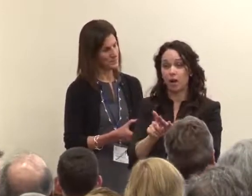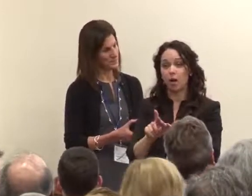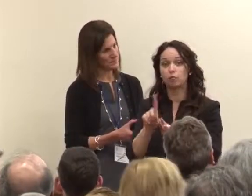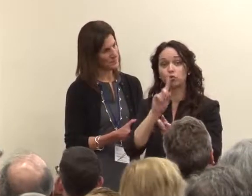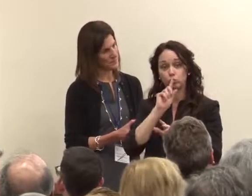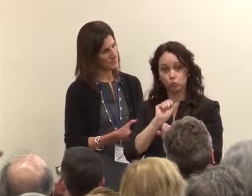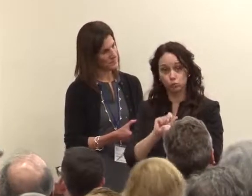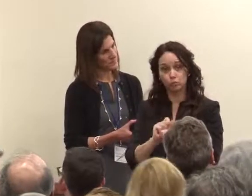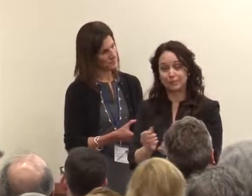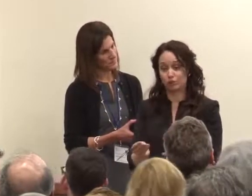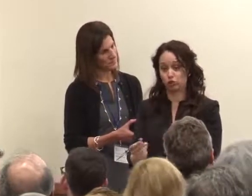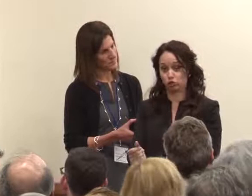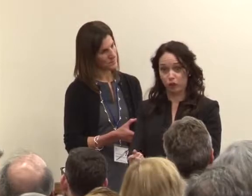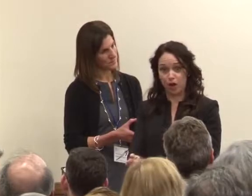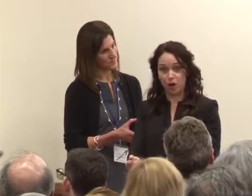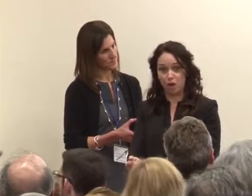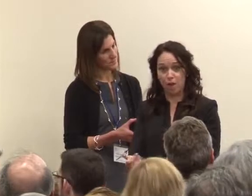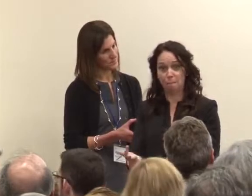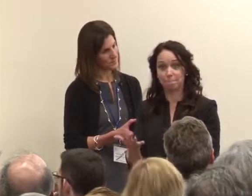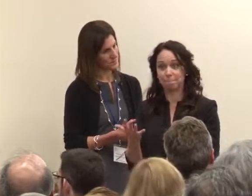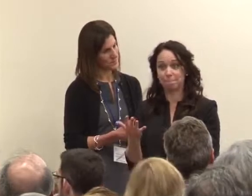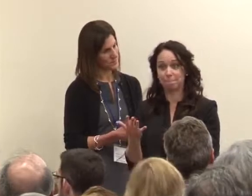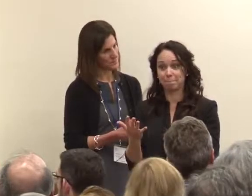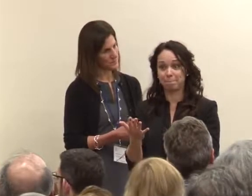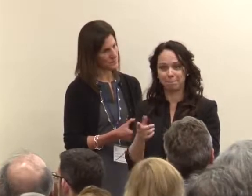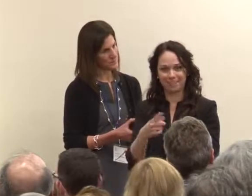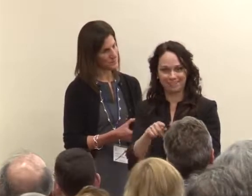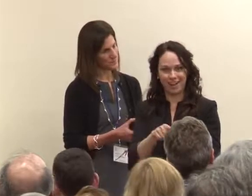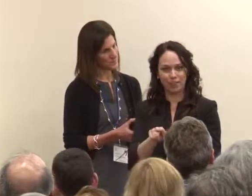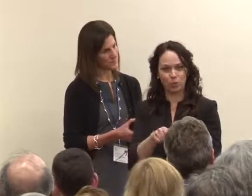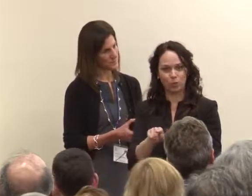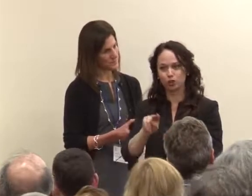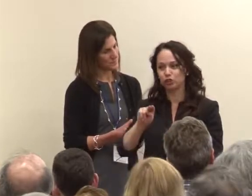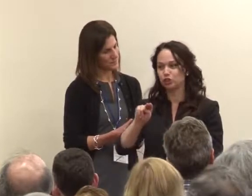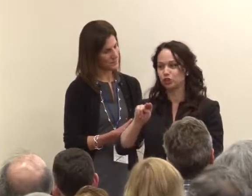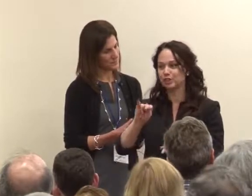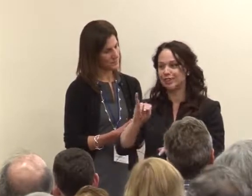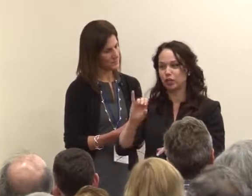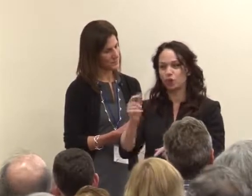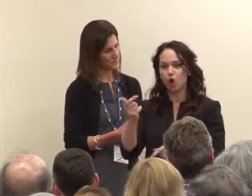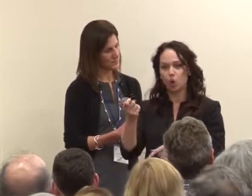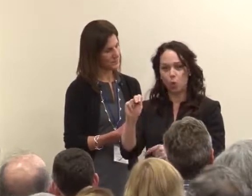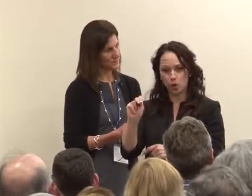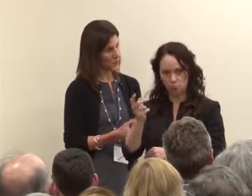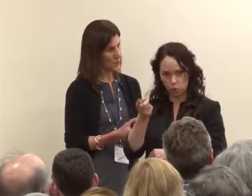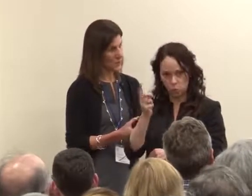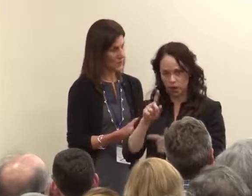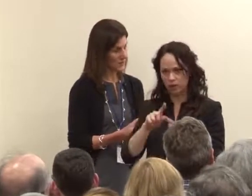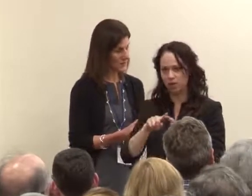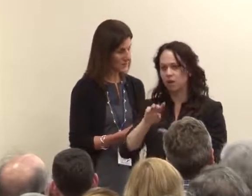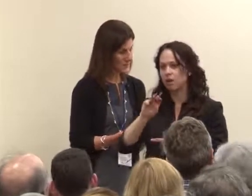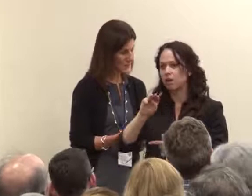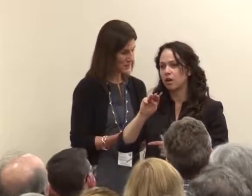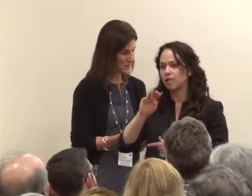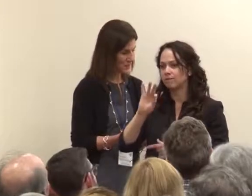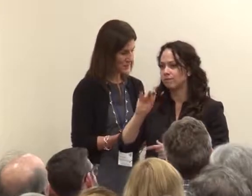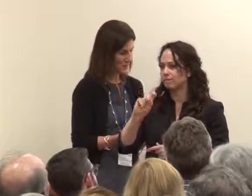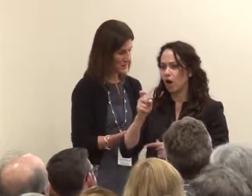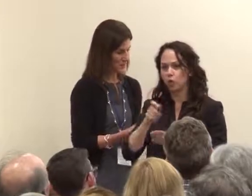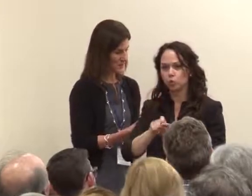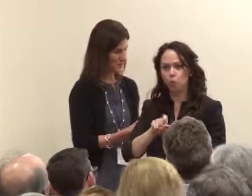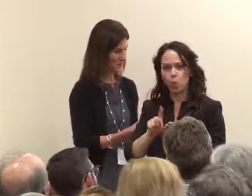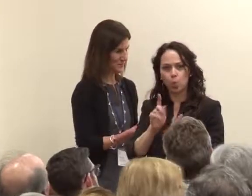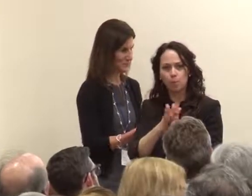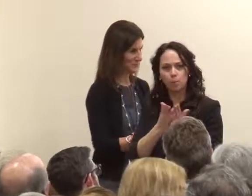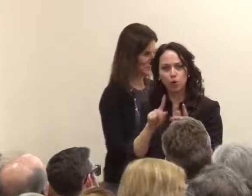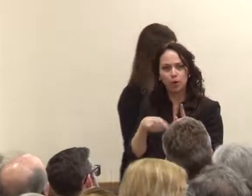up tend to be sign languages. Nicaraguan Sign Language is one of them. Marguerite Fox wrote that wonderful book about Bedouin Sign Language, and